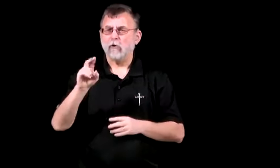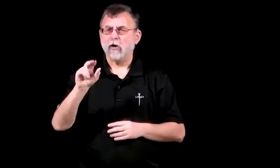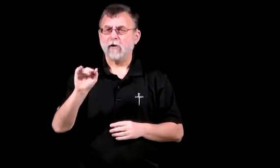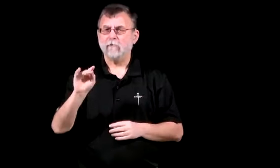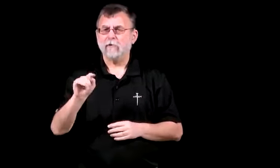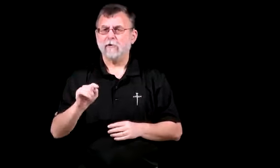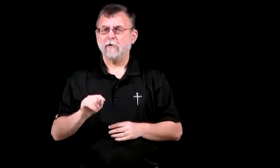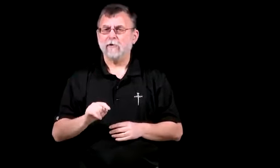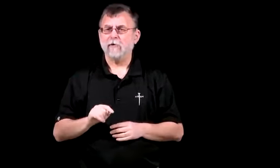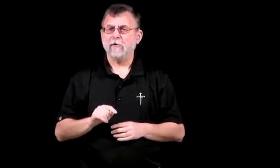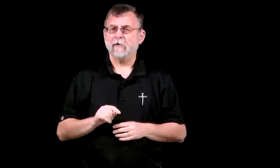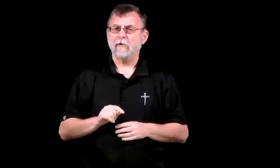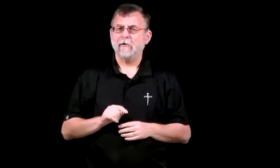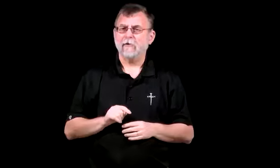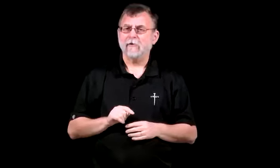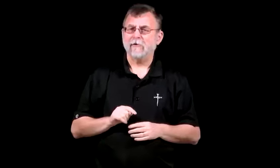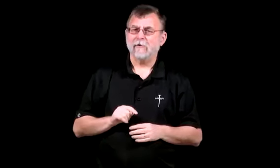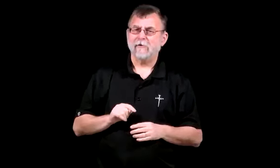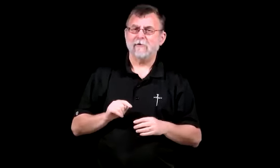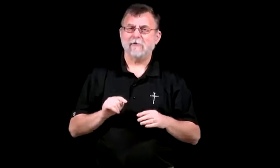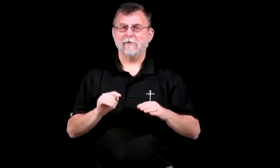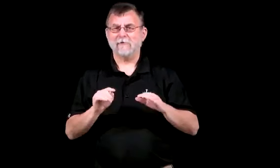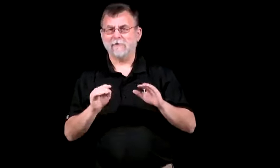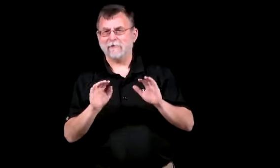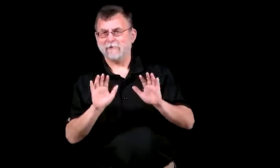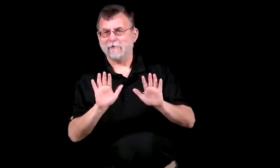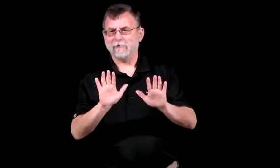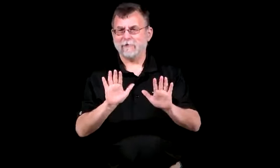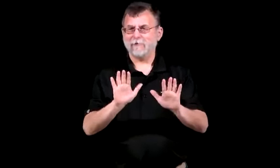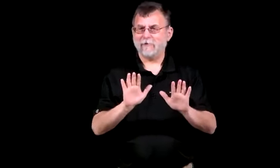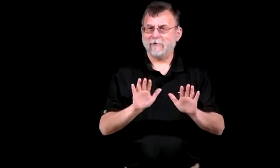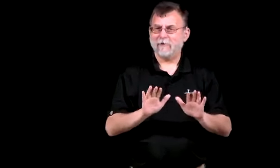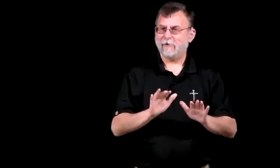And I'm talking about the football draft, just to clarify.